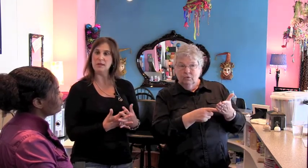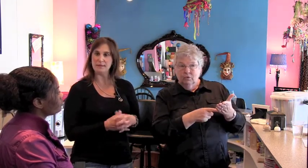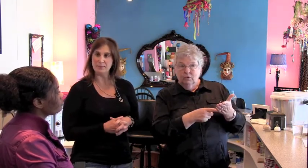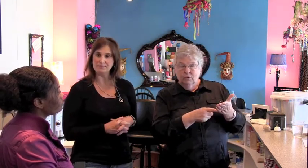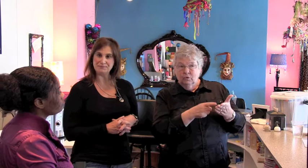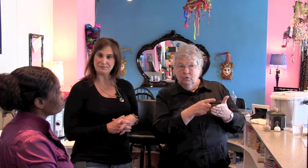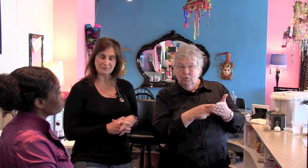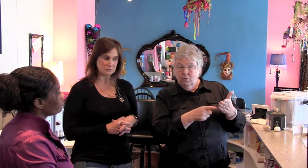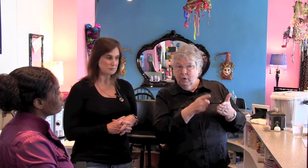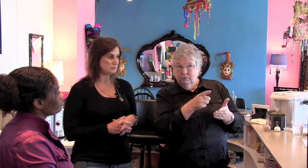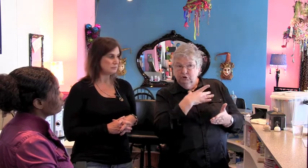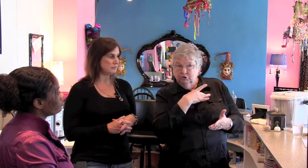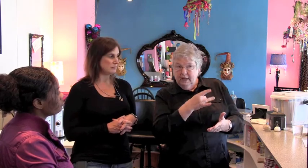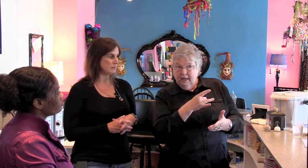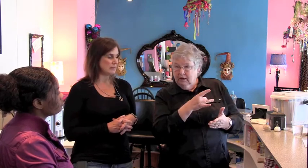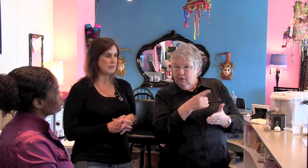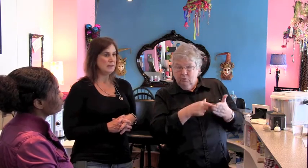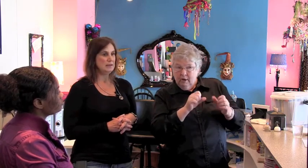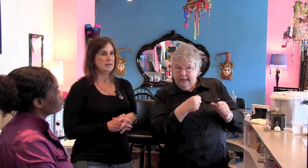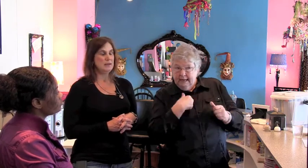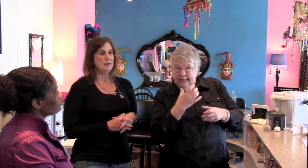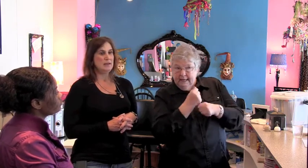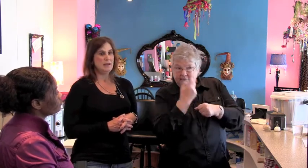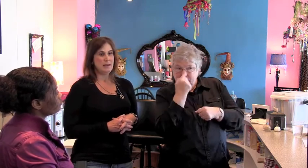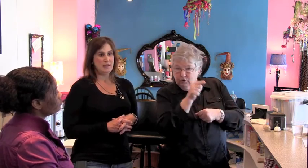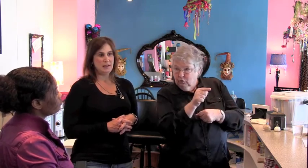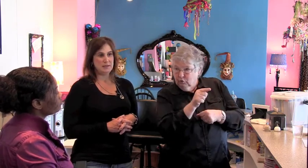what can you get now?